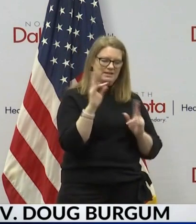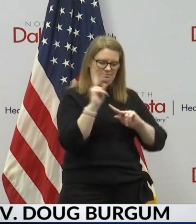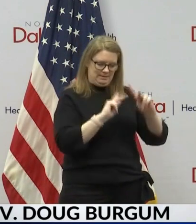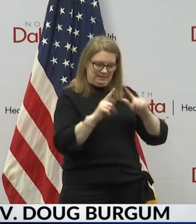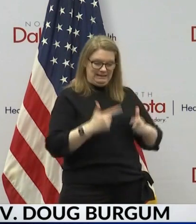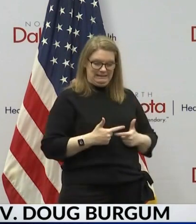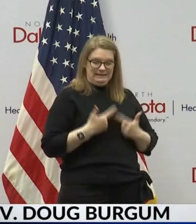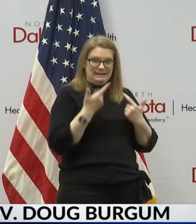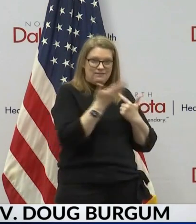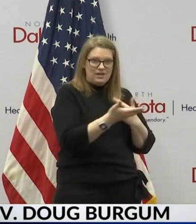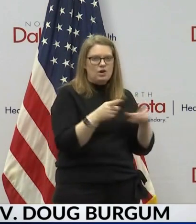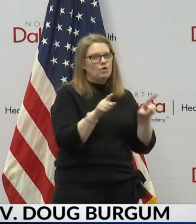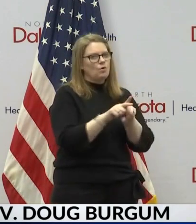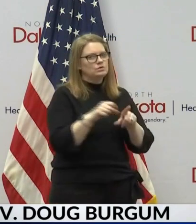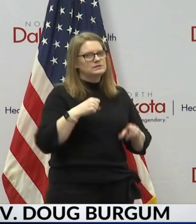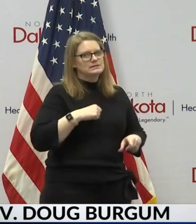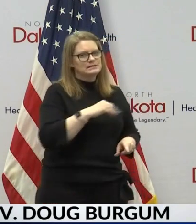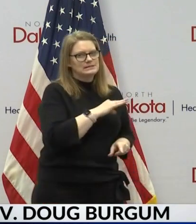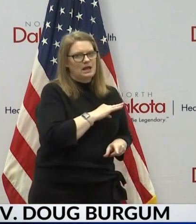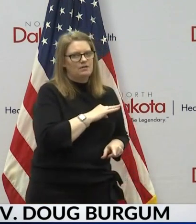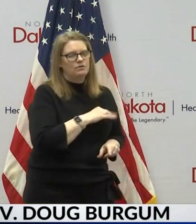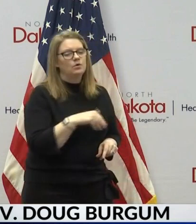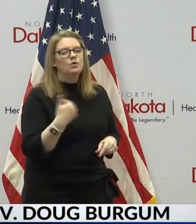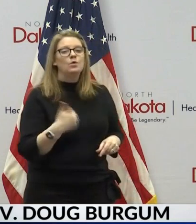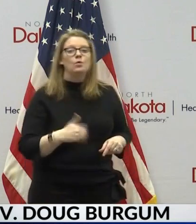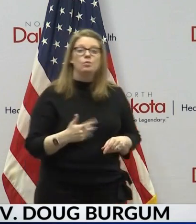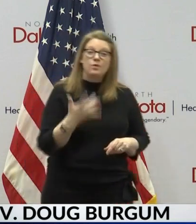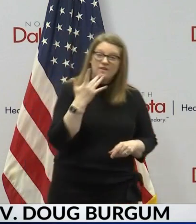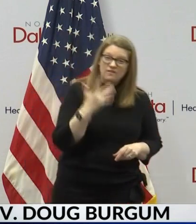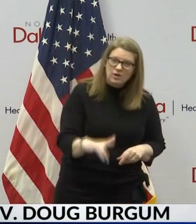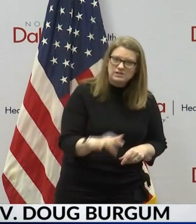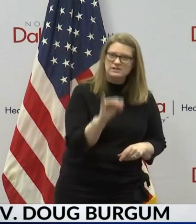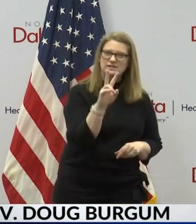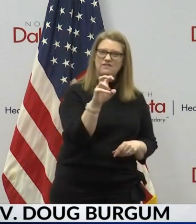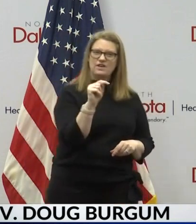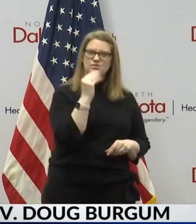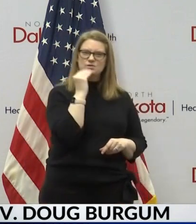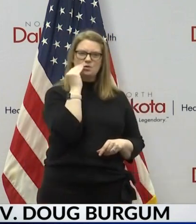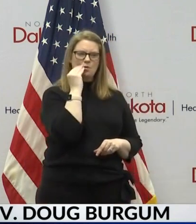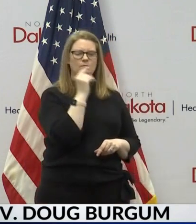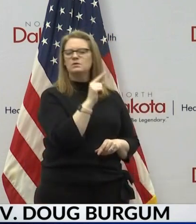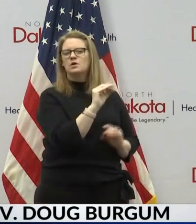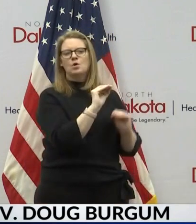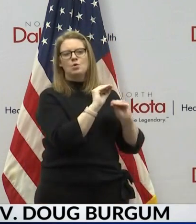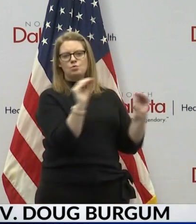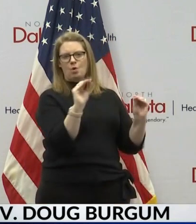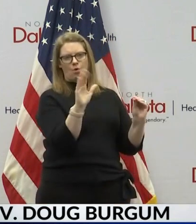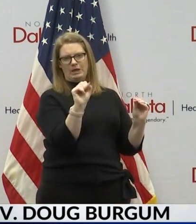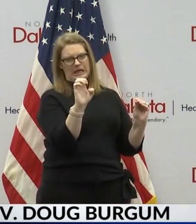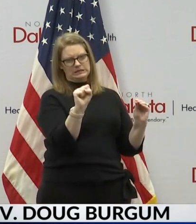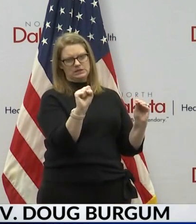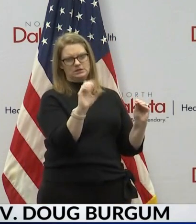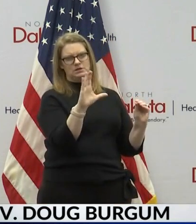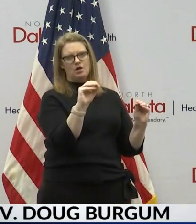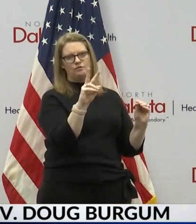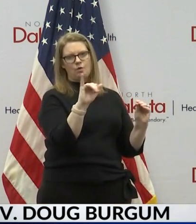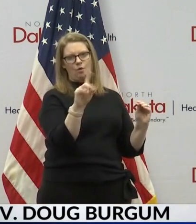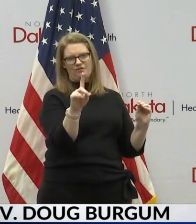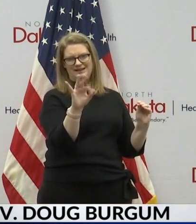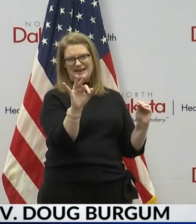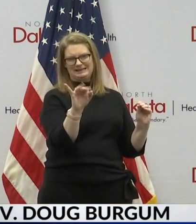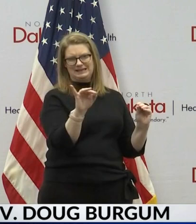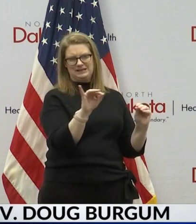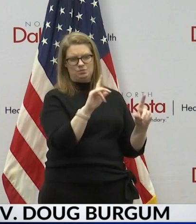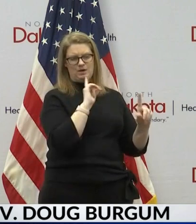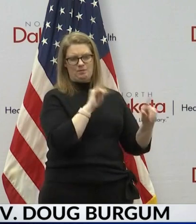the staff that are there. We're fortunate that the Veterans Home has had no cases of COVID-19 reported